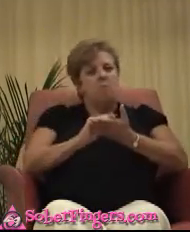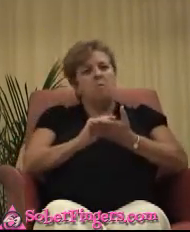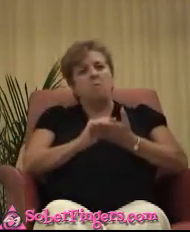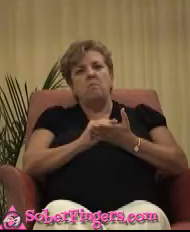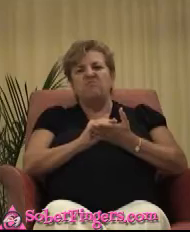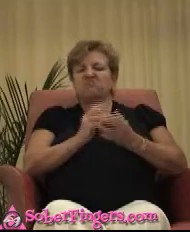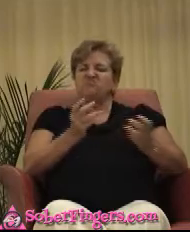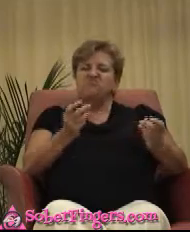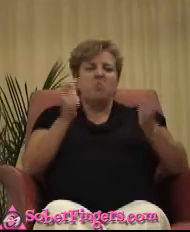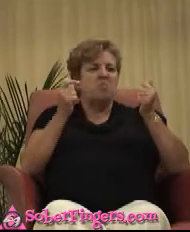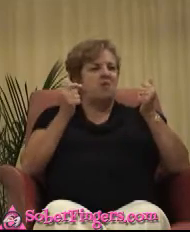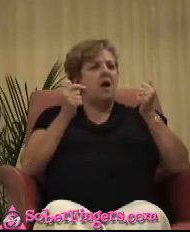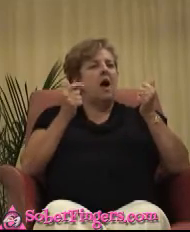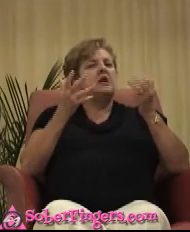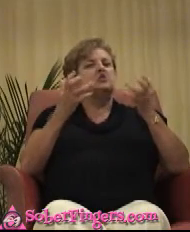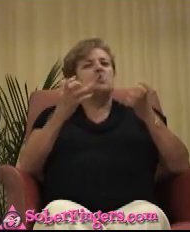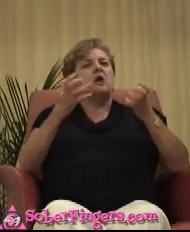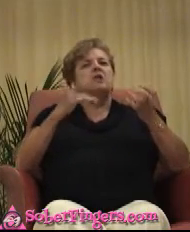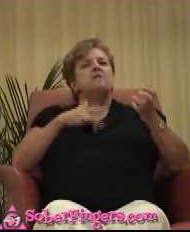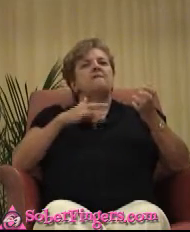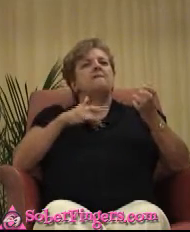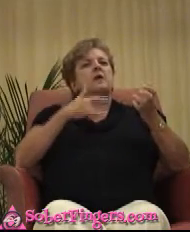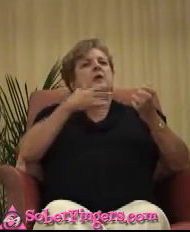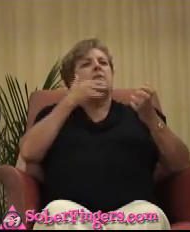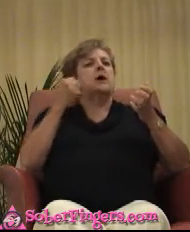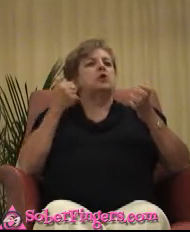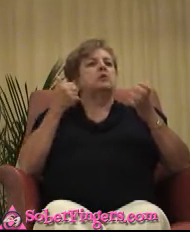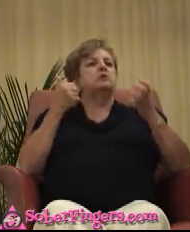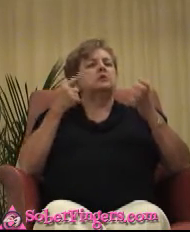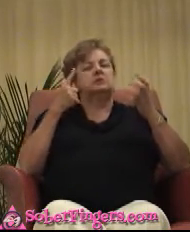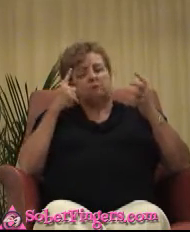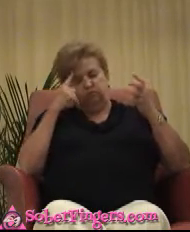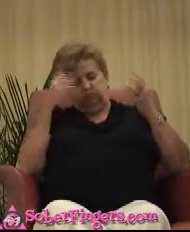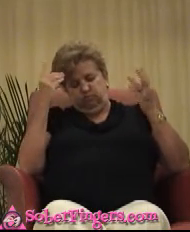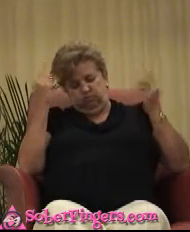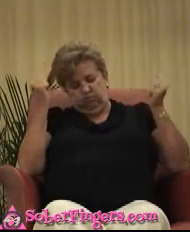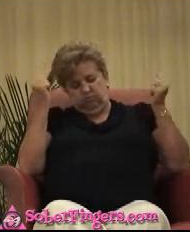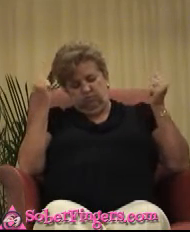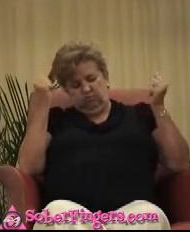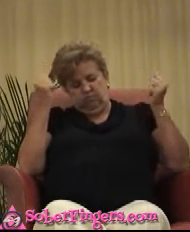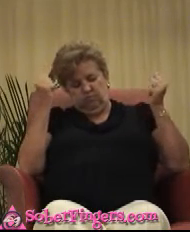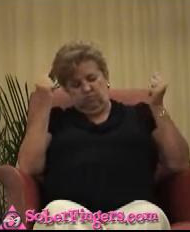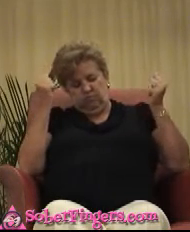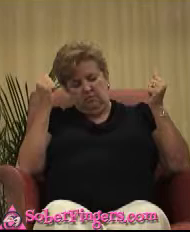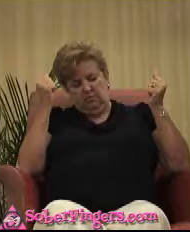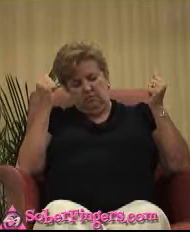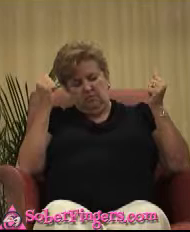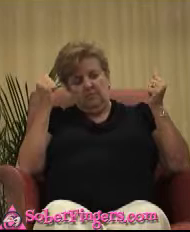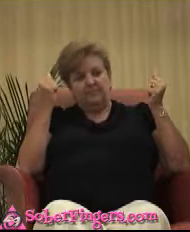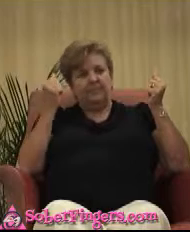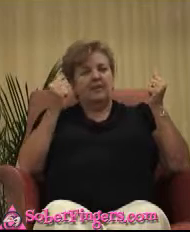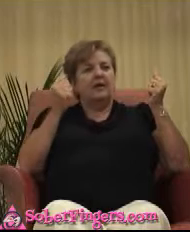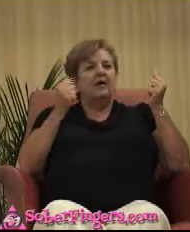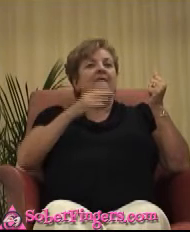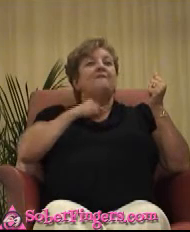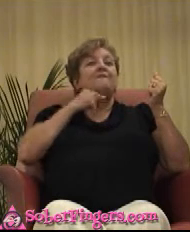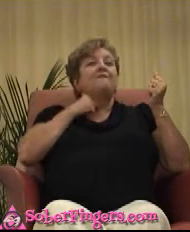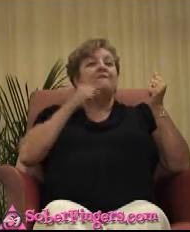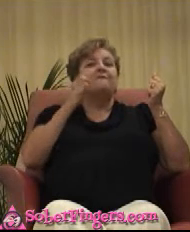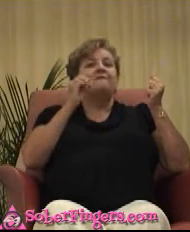wanted relief. I wanted to float away and get away. And all that happened, Father Martin talks about it, is I fueled that